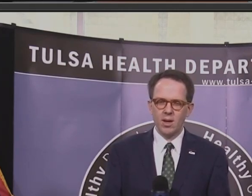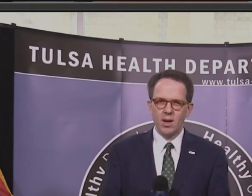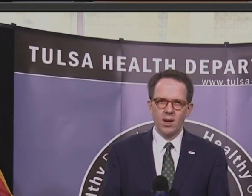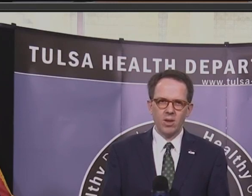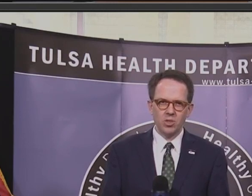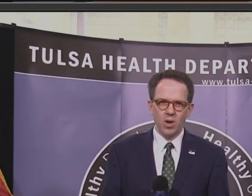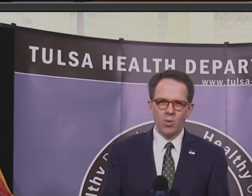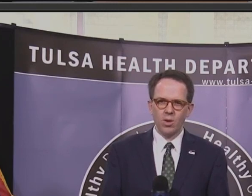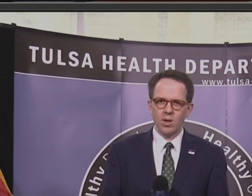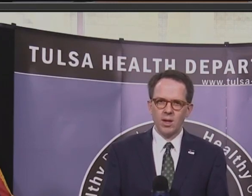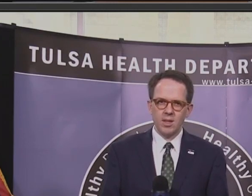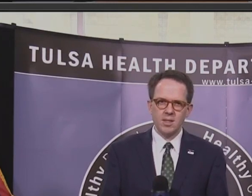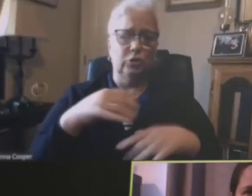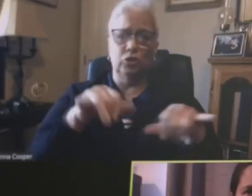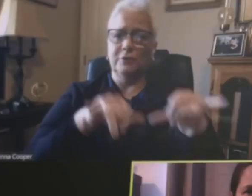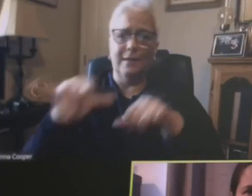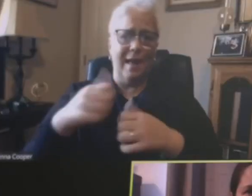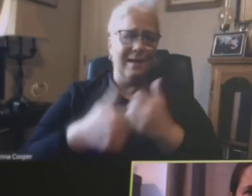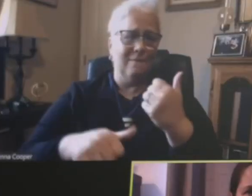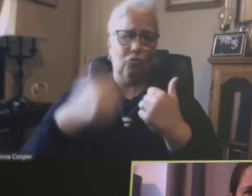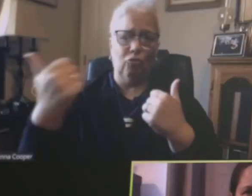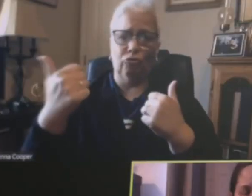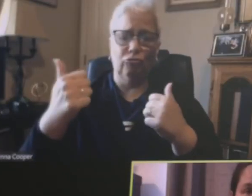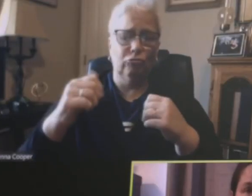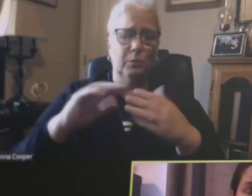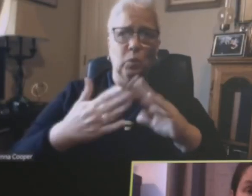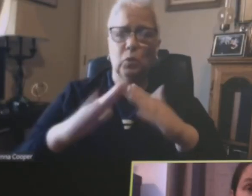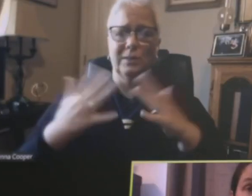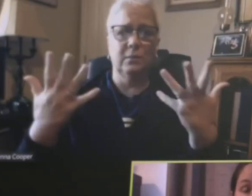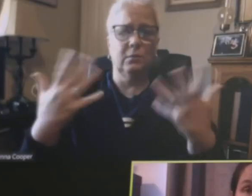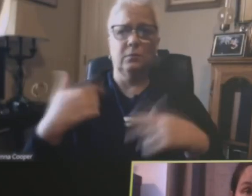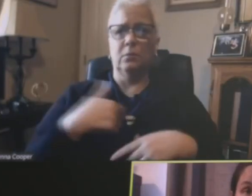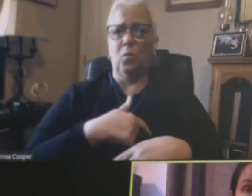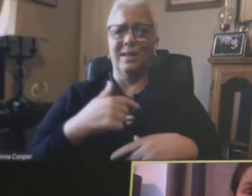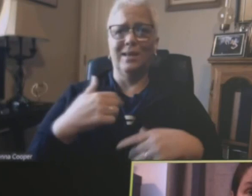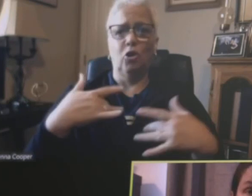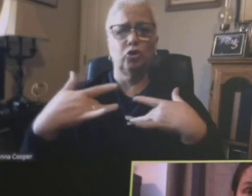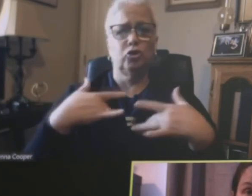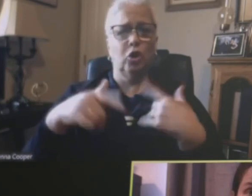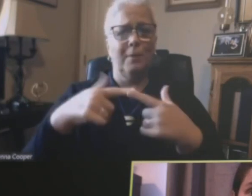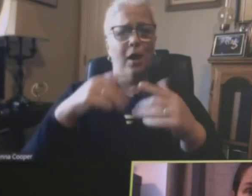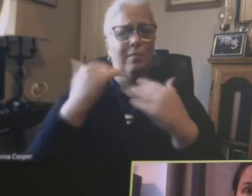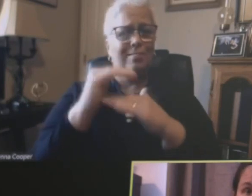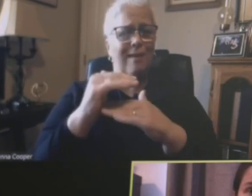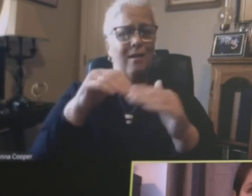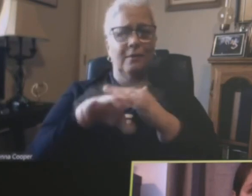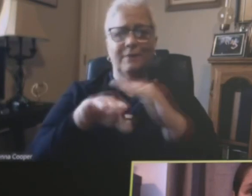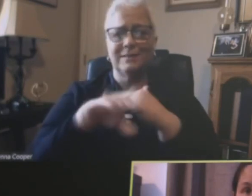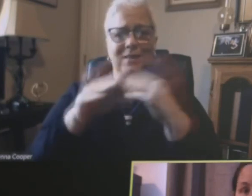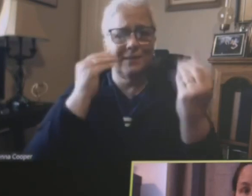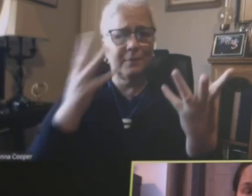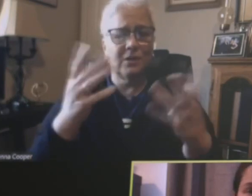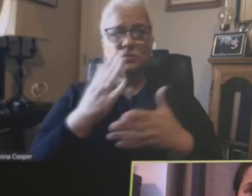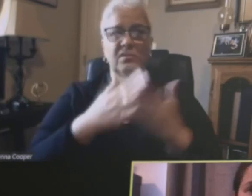technology. The deaf community is as fearful as you are in the hearing community right now. We have the